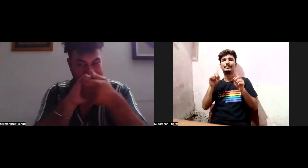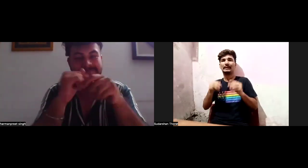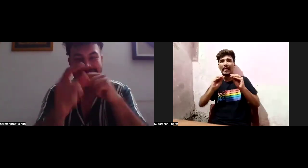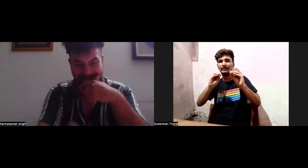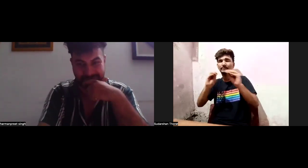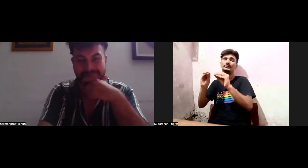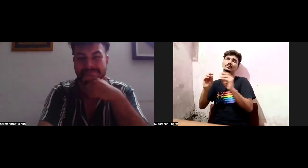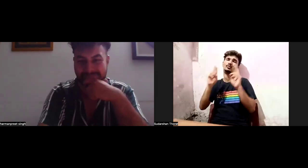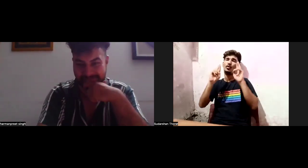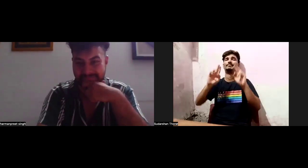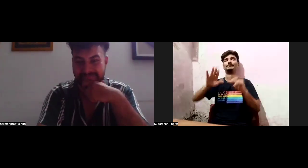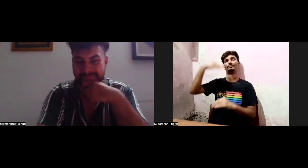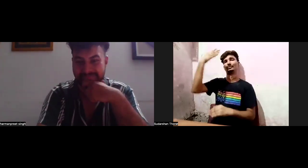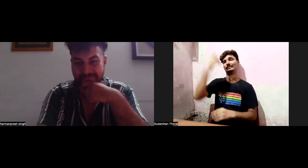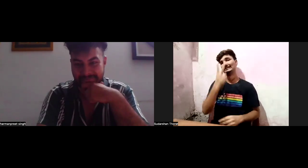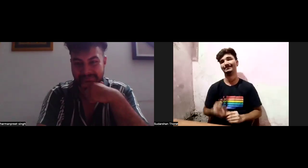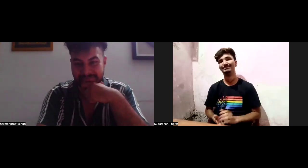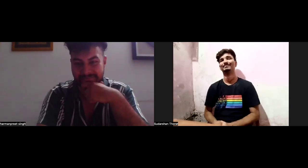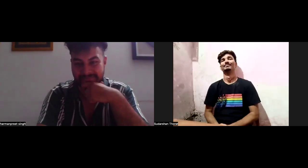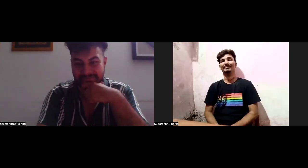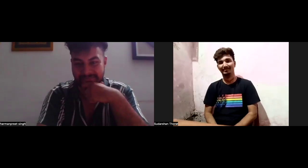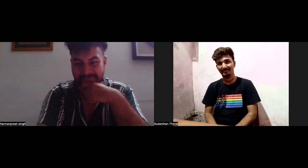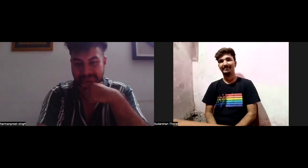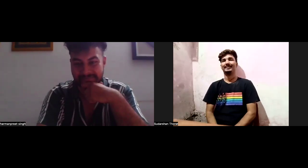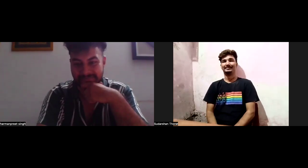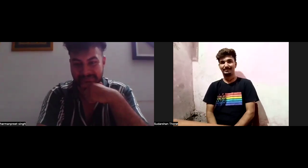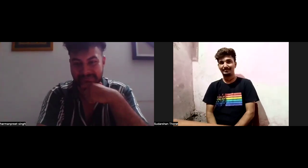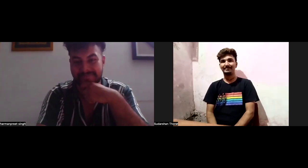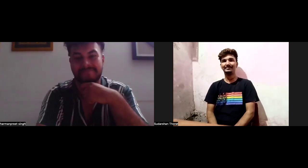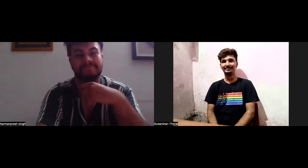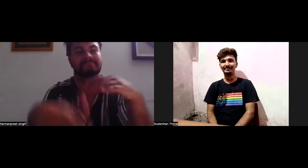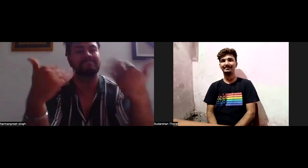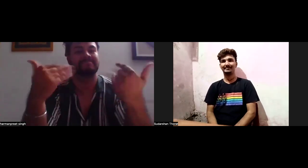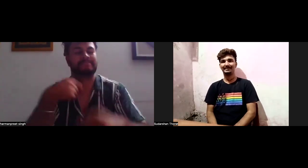hope that we can work as an ally with each other. We can support